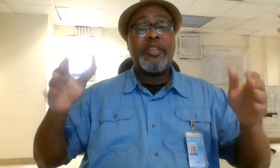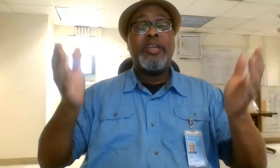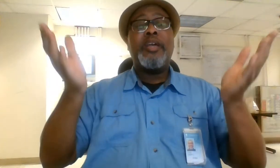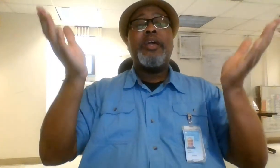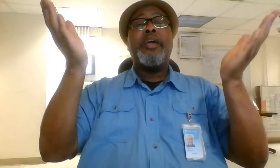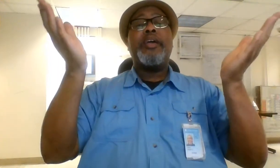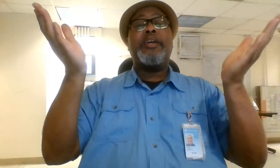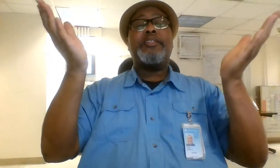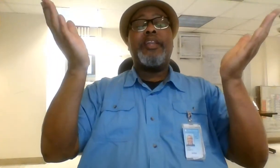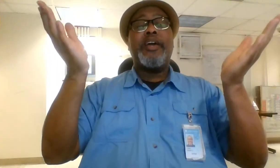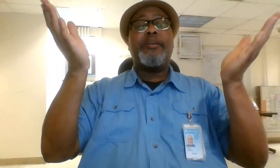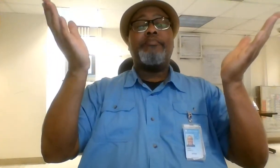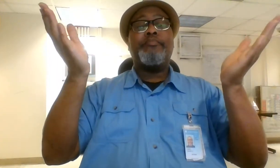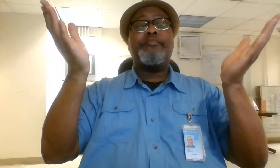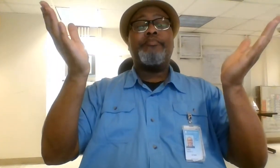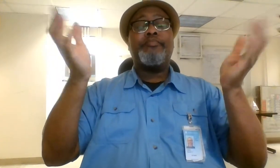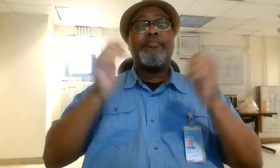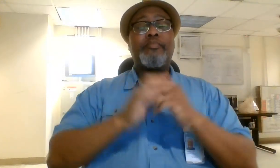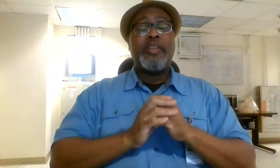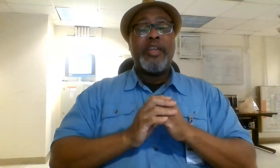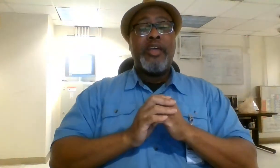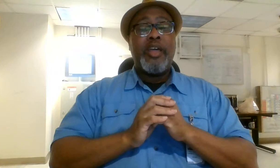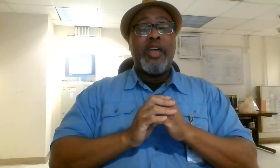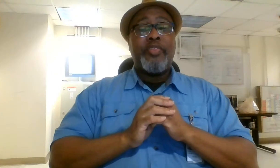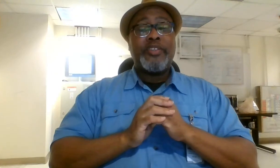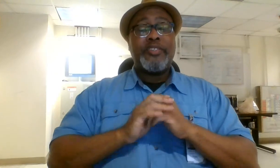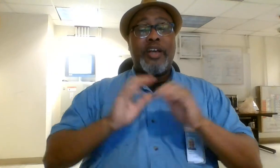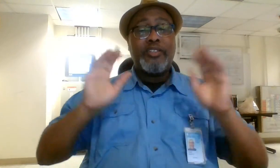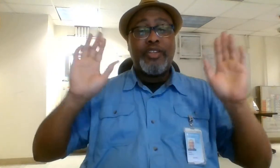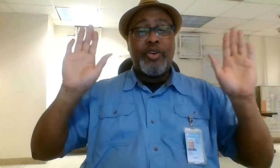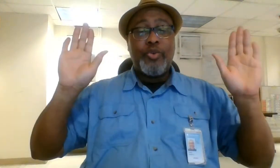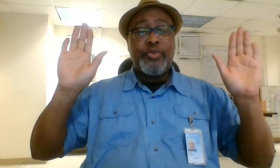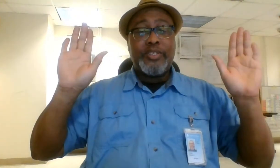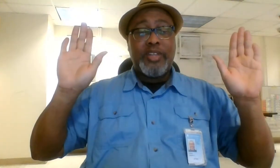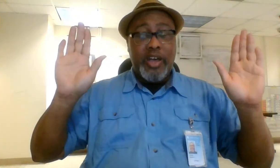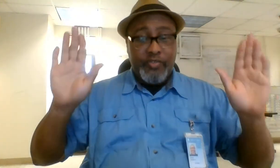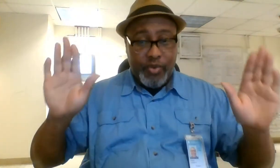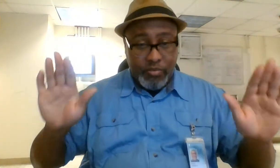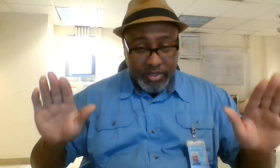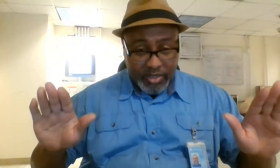Islam. This is also the sign for Muslim.